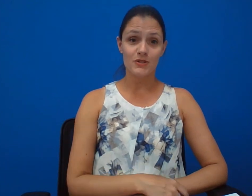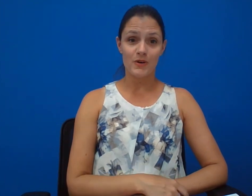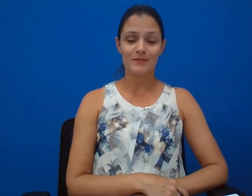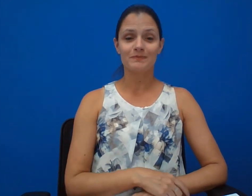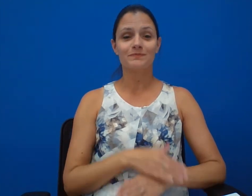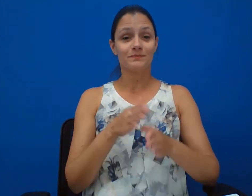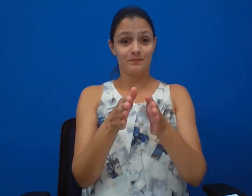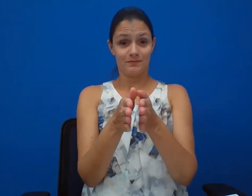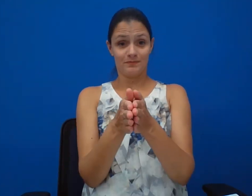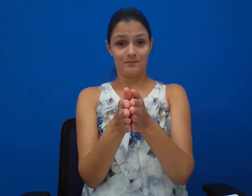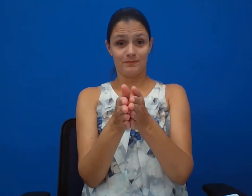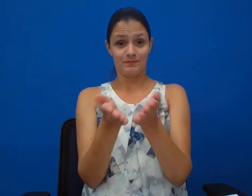Bookstore.